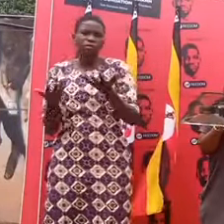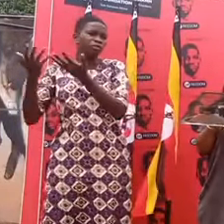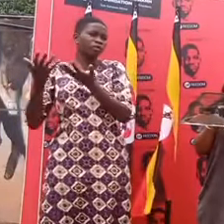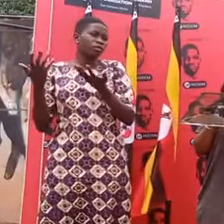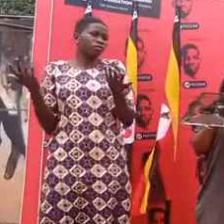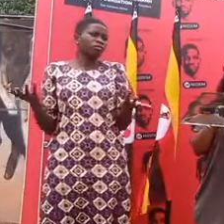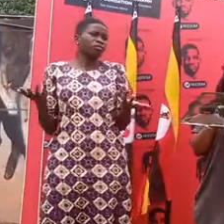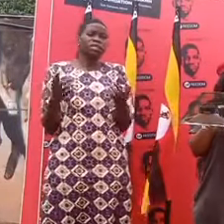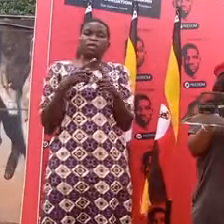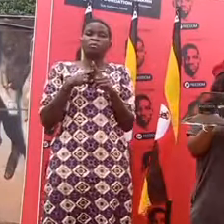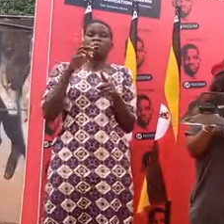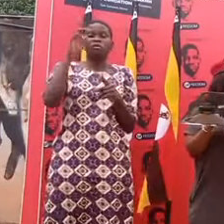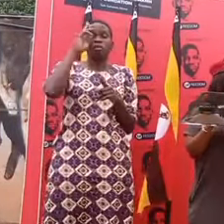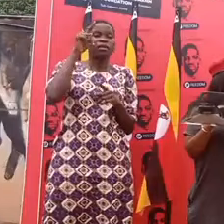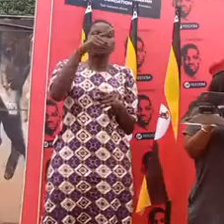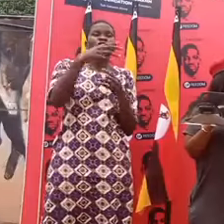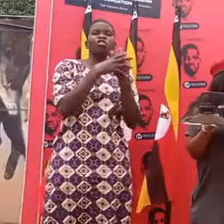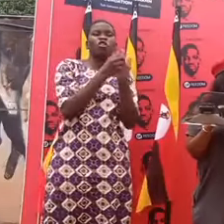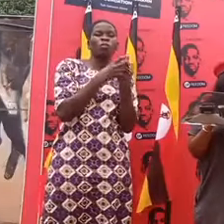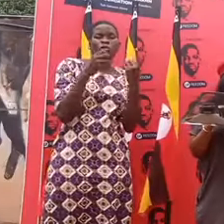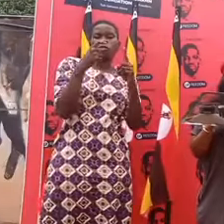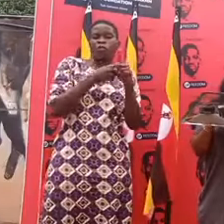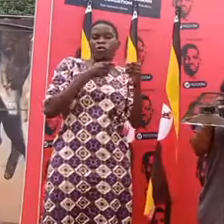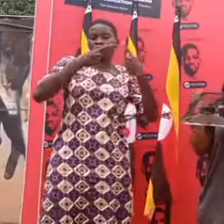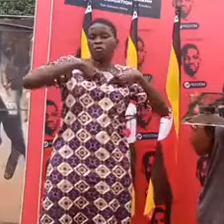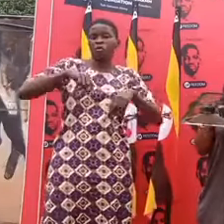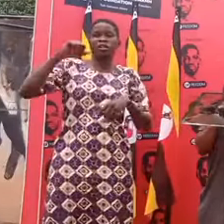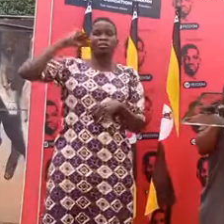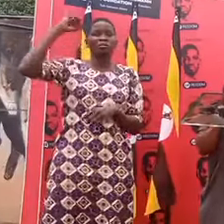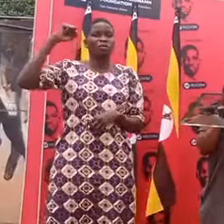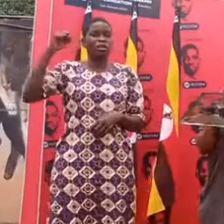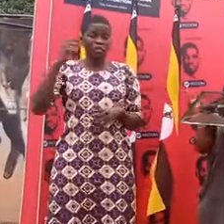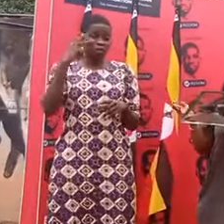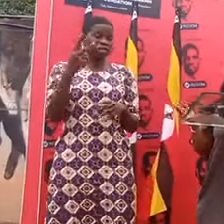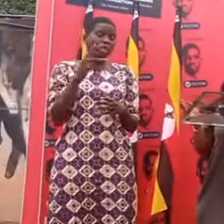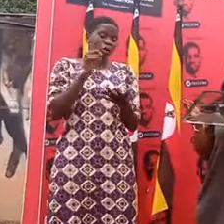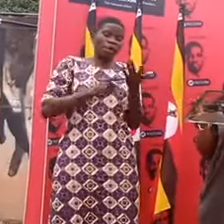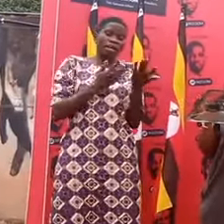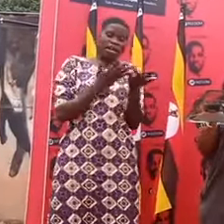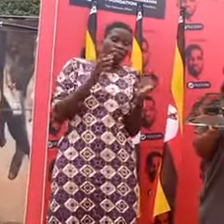geba ako kwa kukua, wapi kukua, na tuwa mba oblo na wama hivu miche tukula